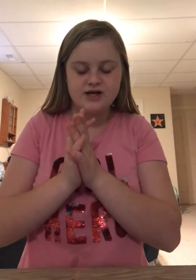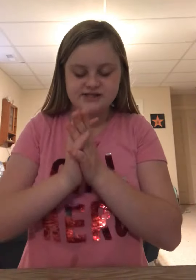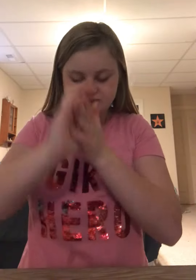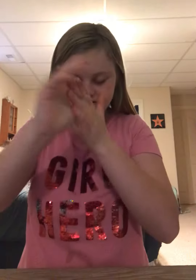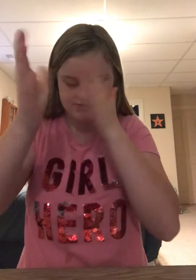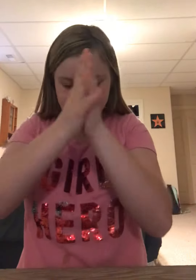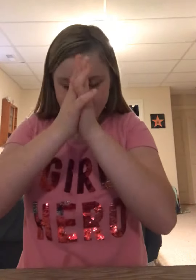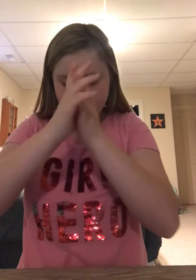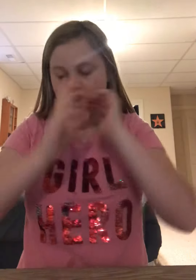us.